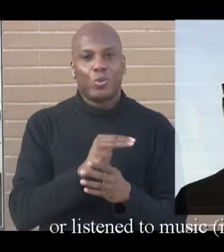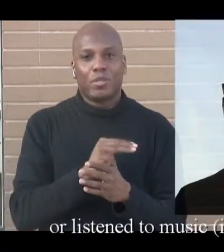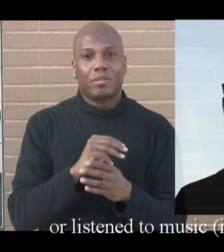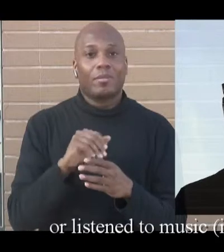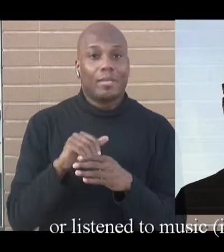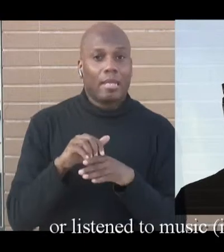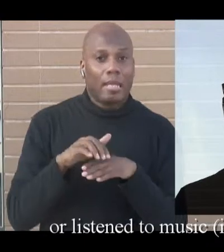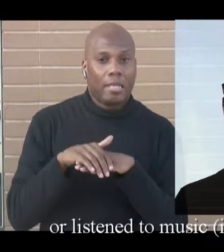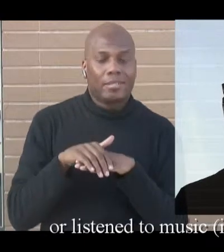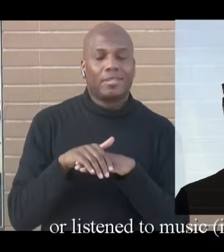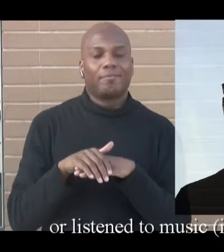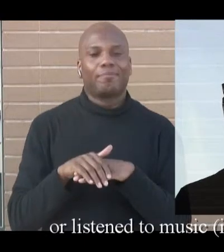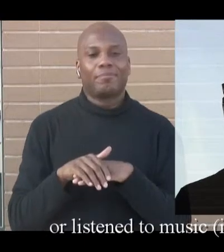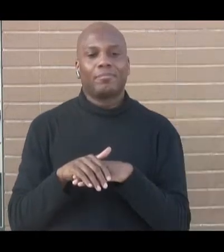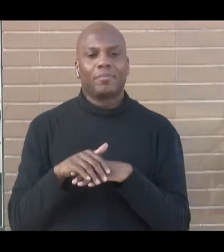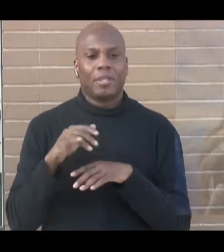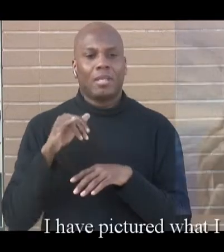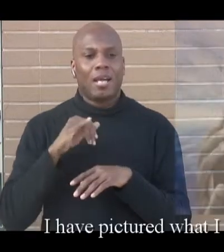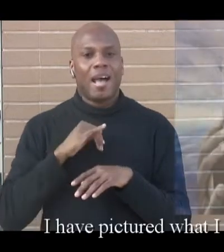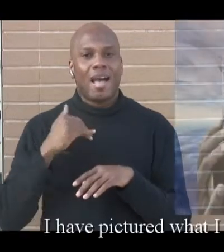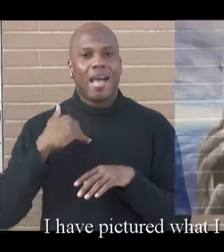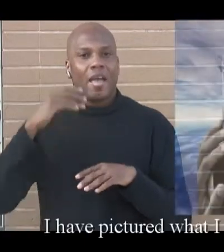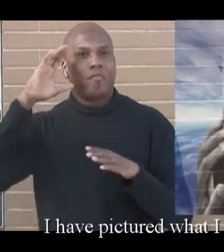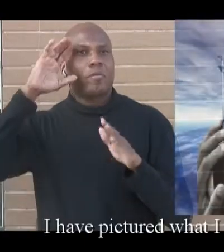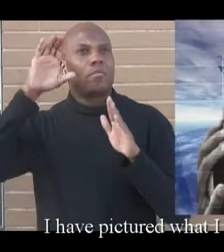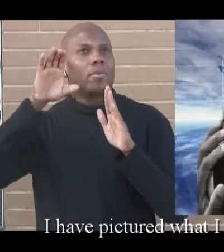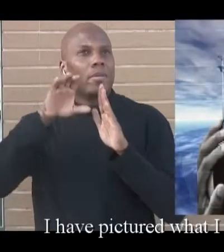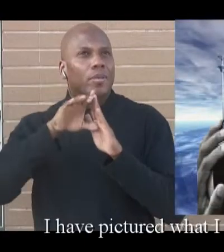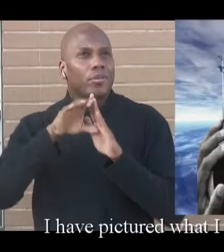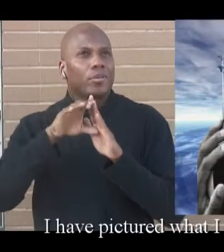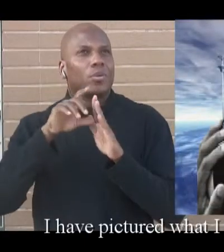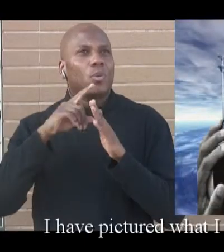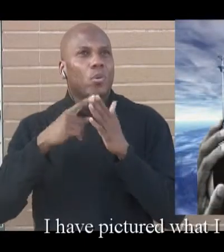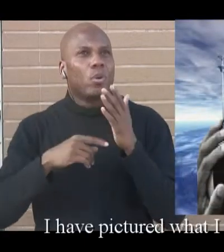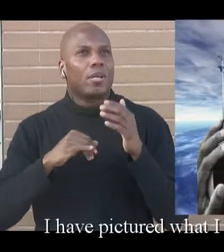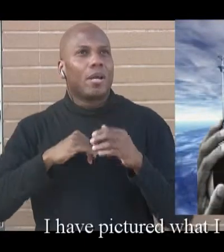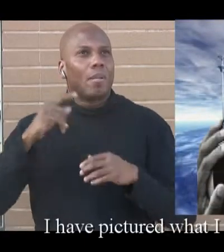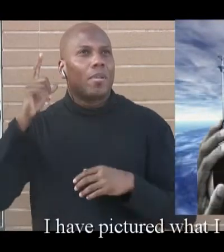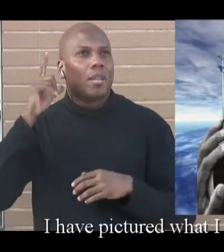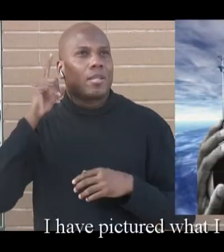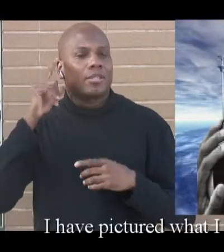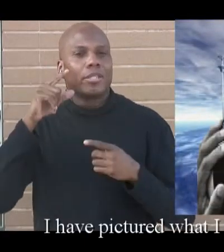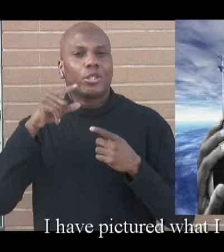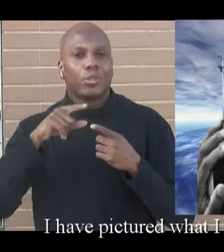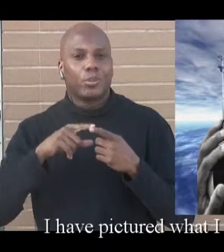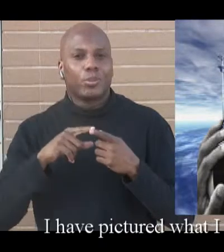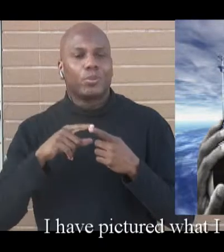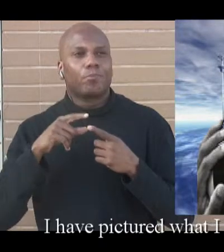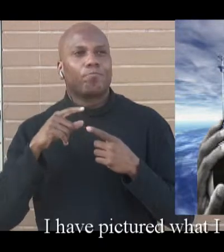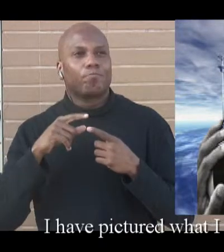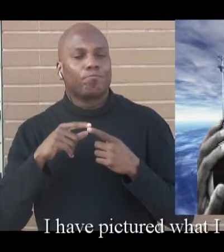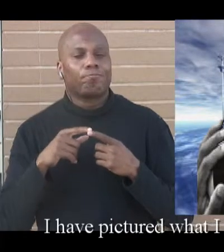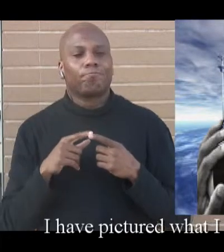or listened to music in English, I have pictured what I listened to.